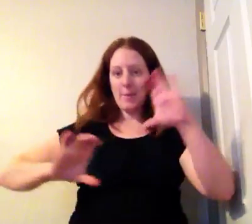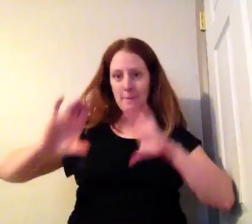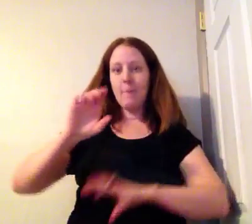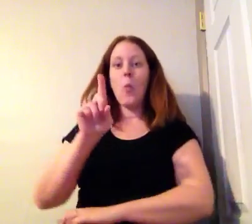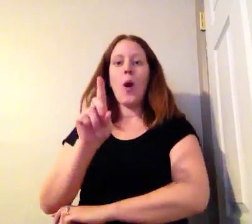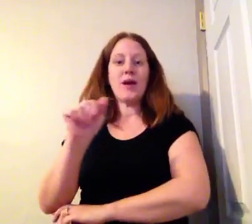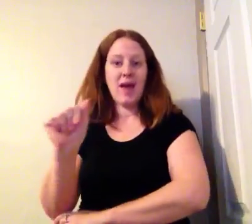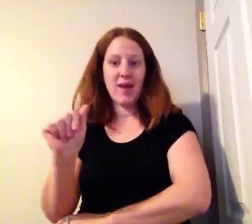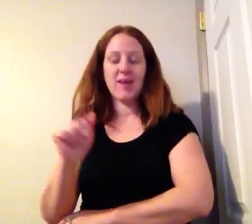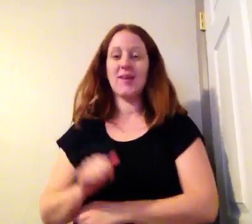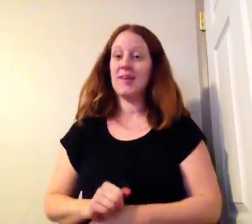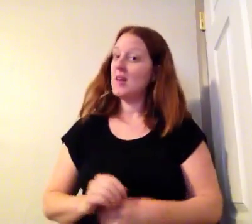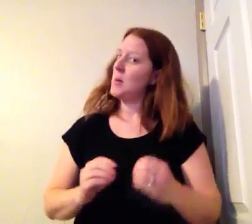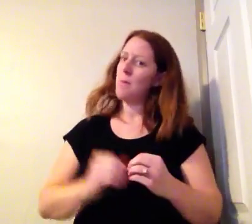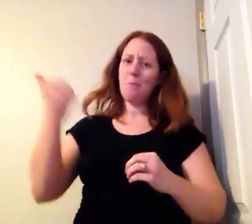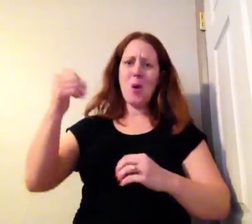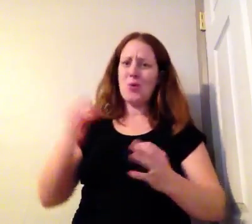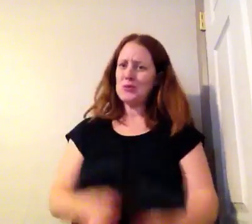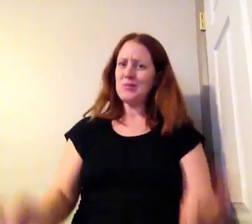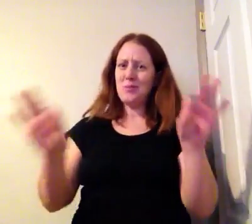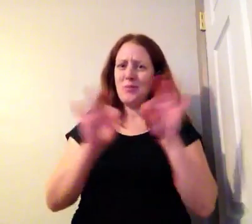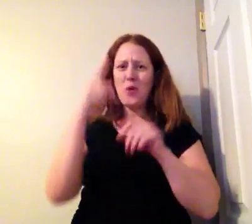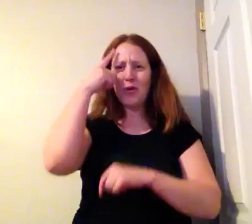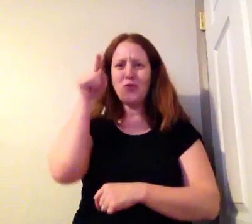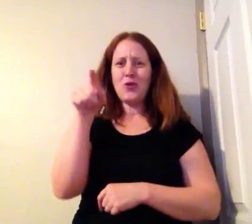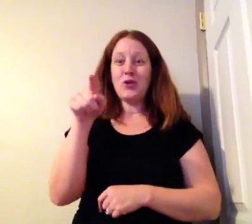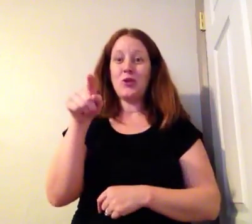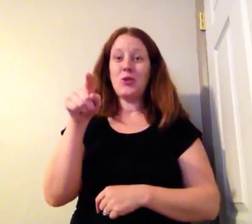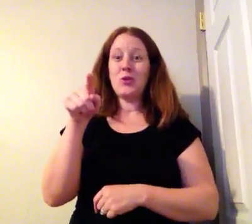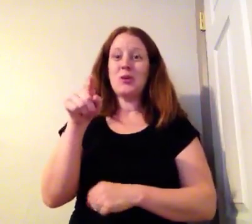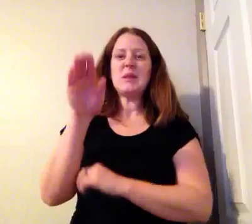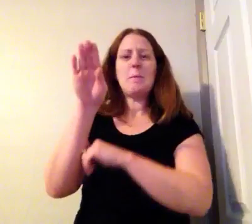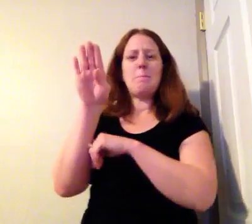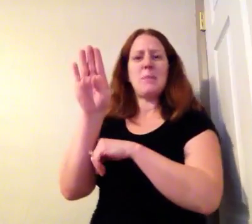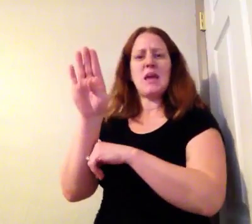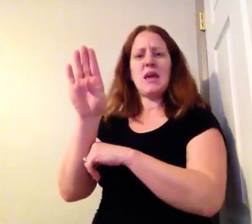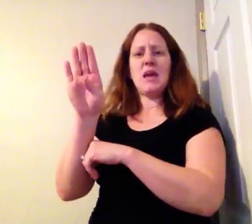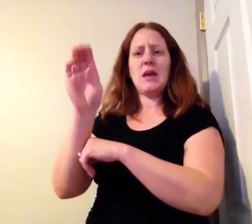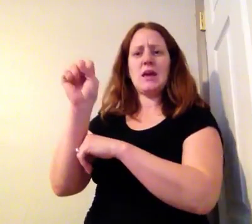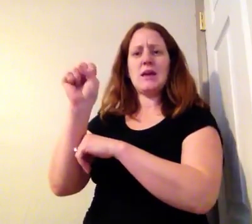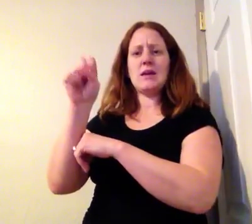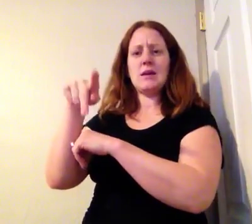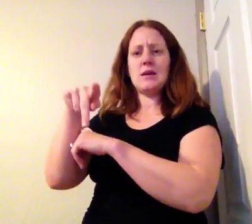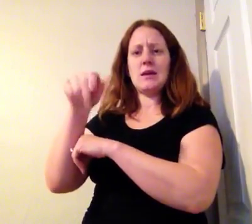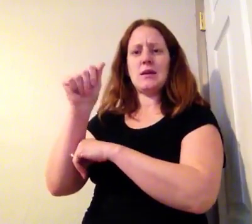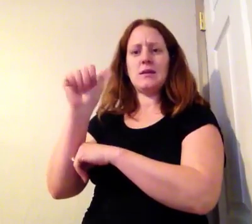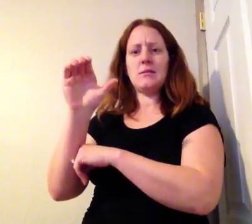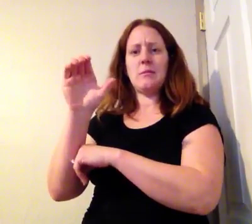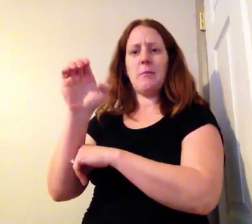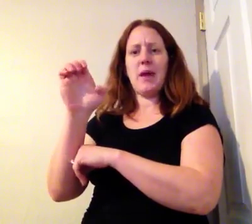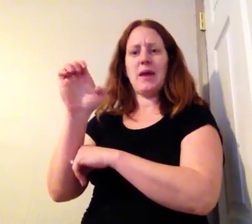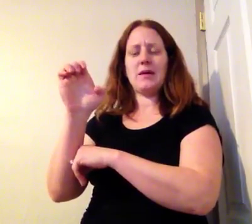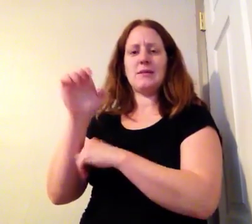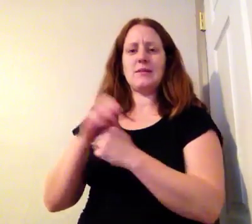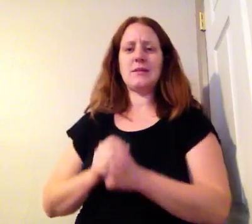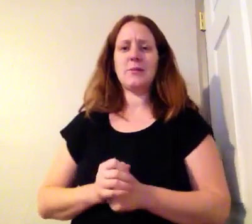Most important for you, B-space. There is the URL for